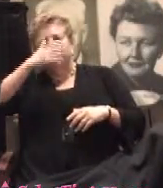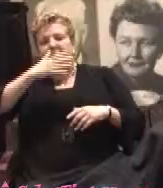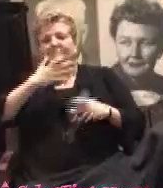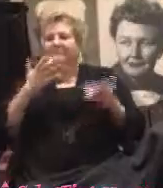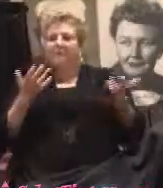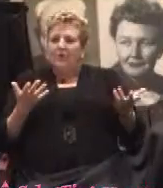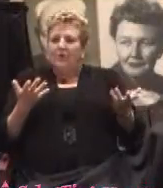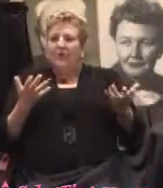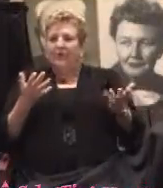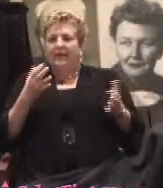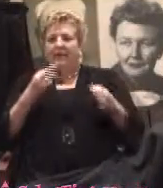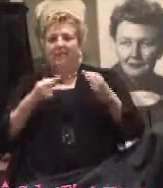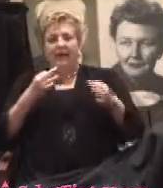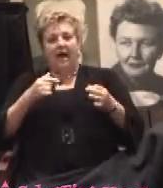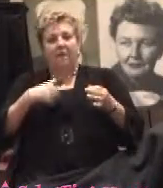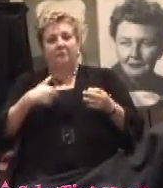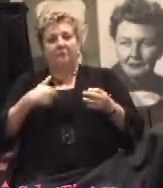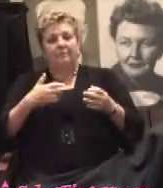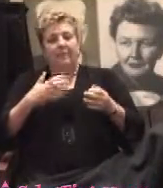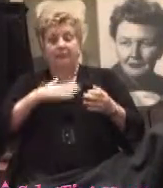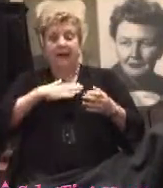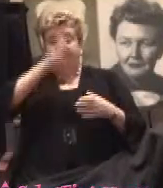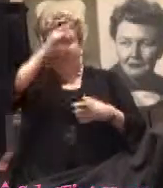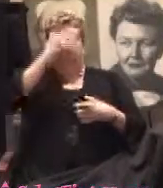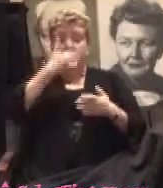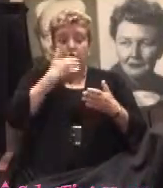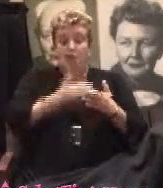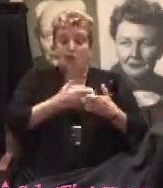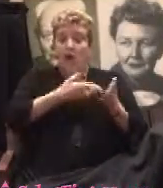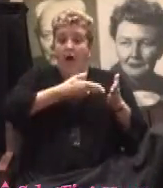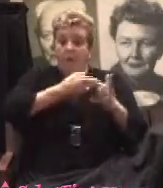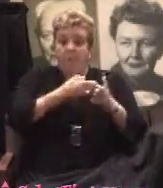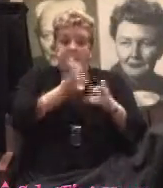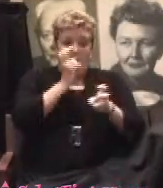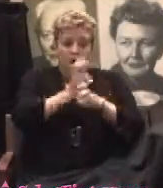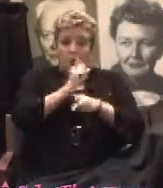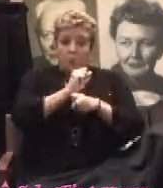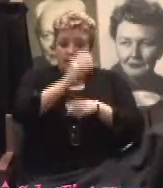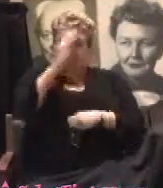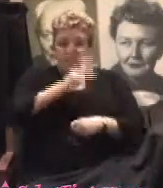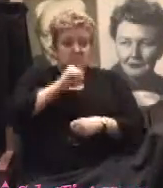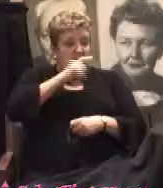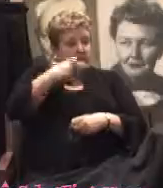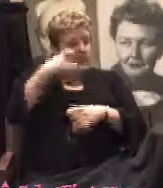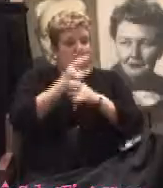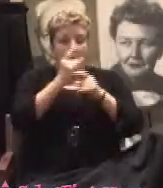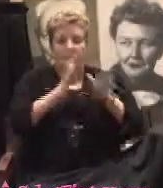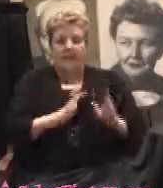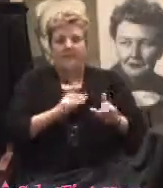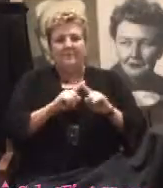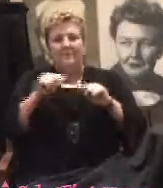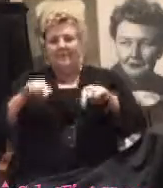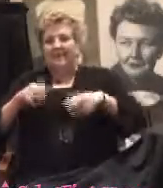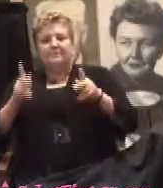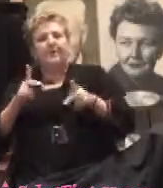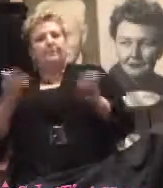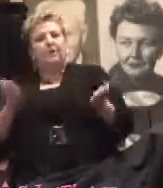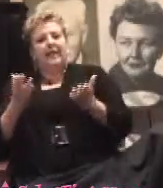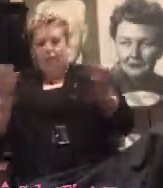good, honest, hard-working guy, not an alcoholic. But I have these people in my life that lift me up and teach me how to live, and teach me